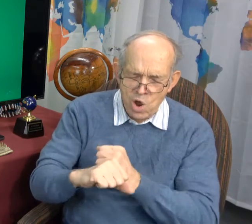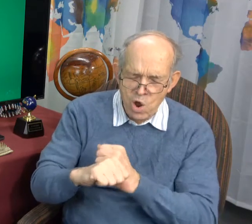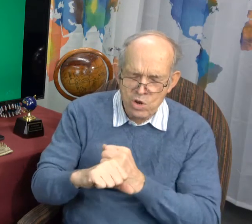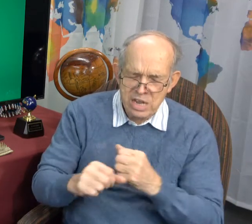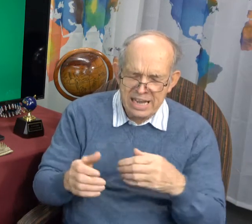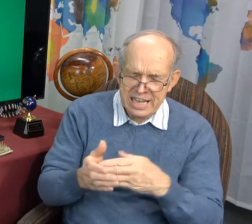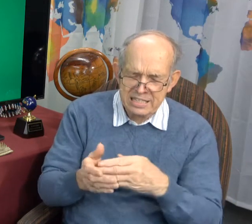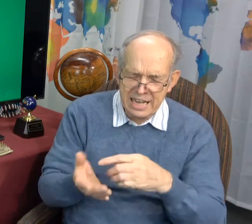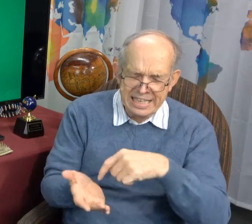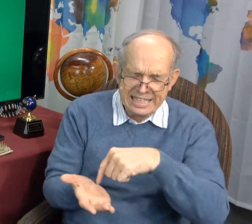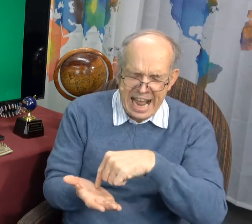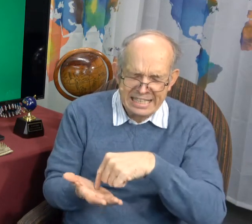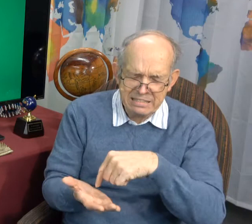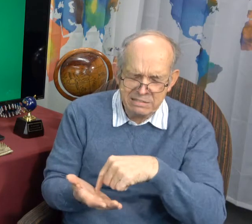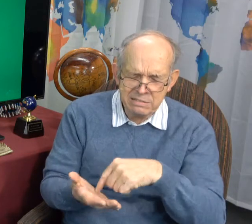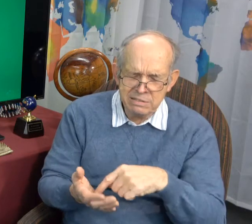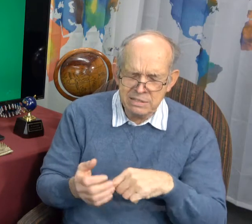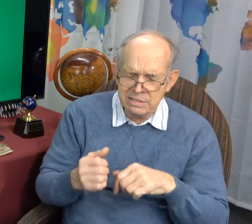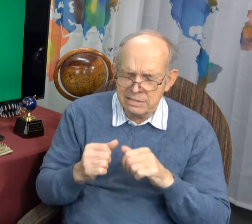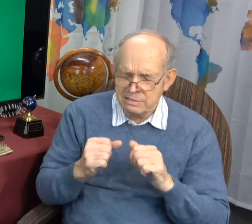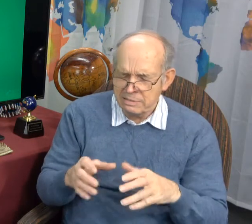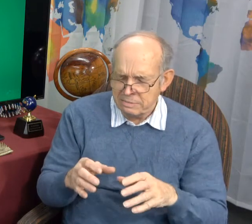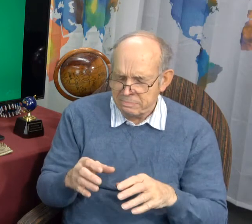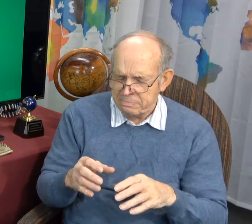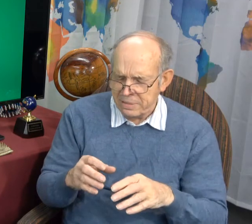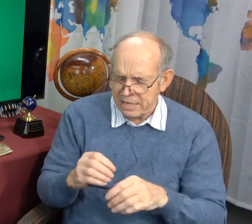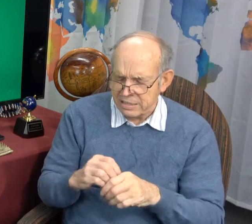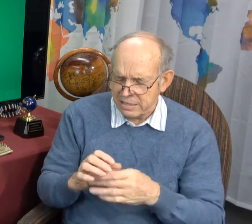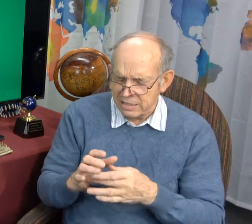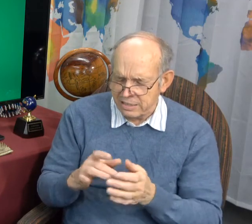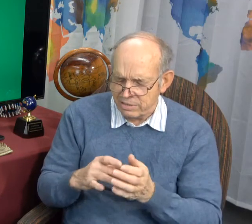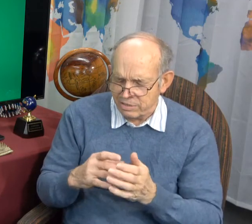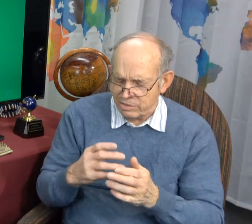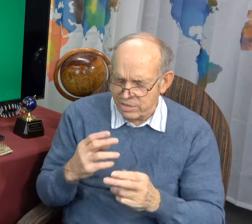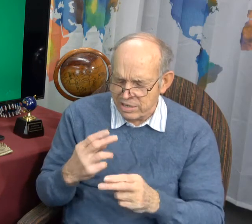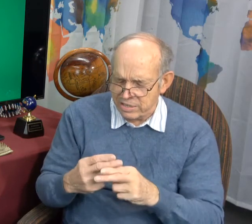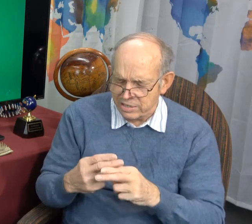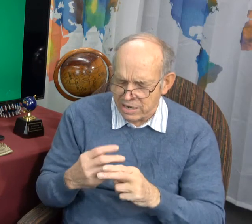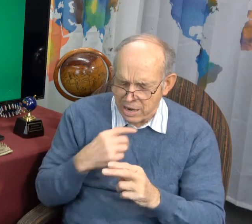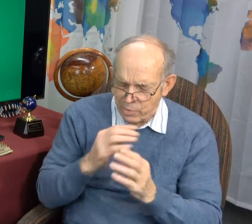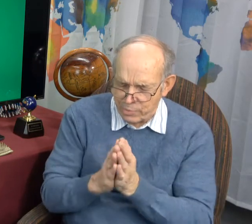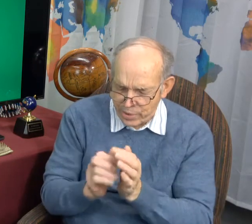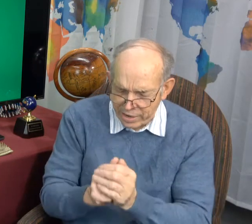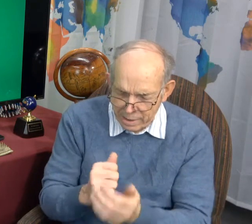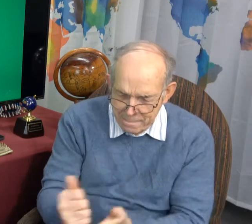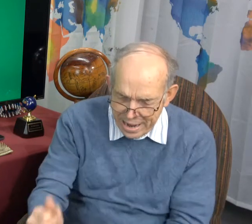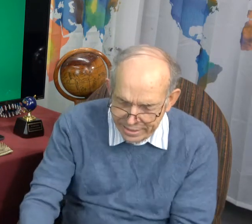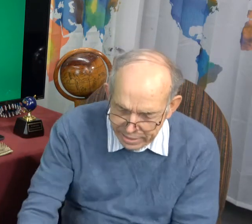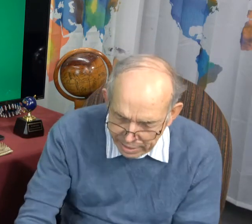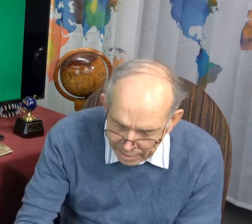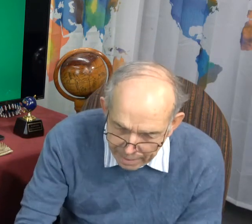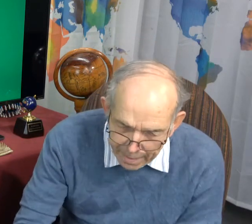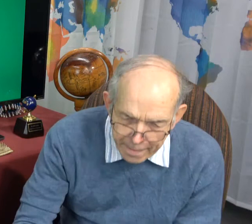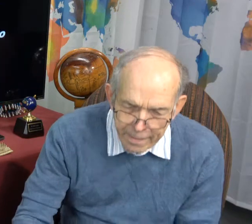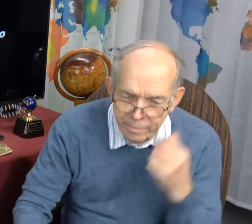God against that. Bless in Jesus' name we pray. Amen.